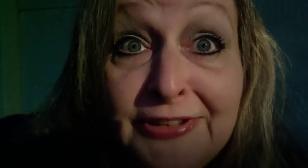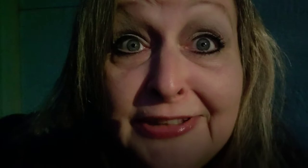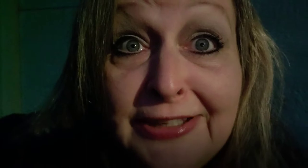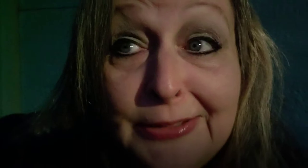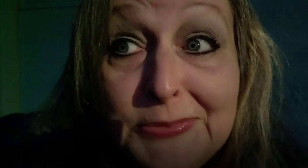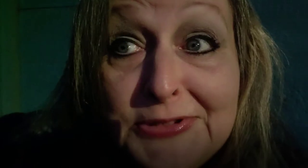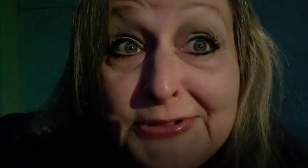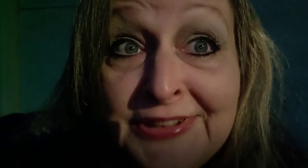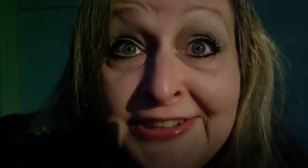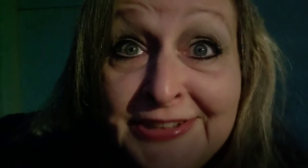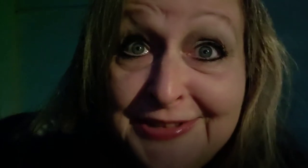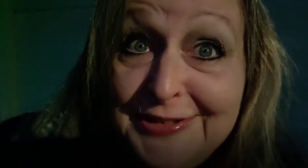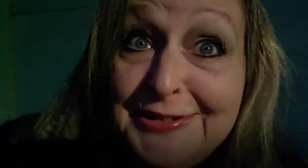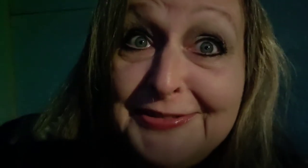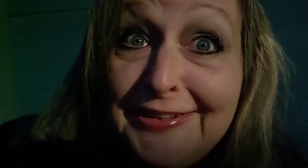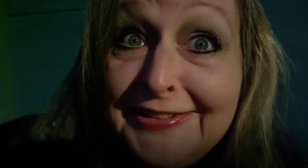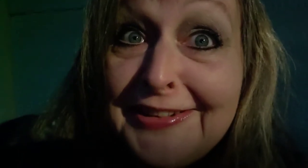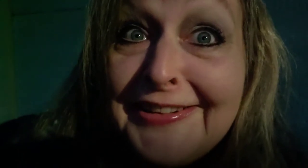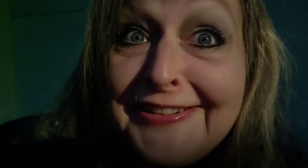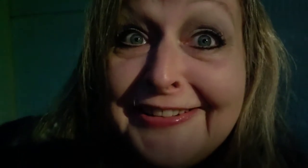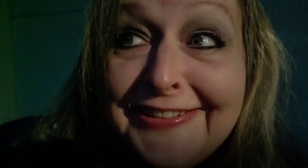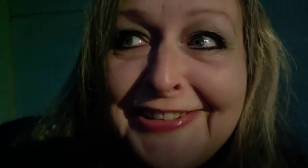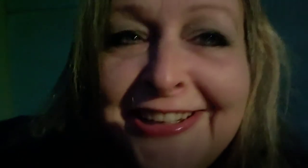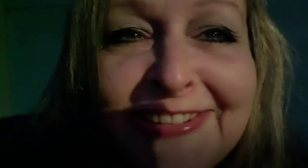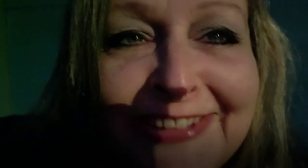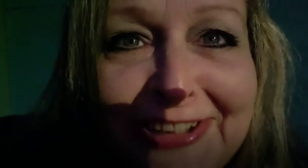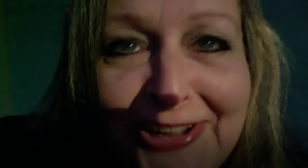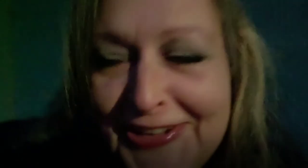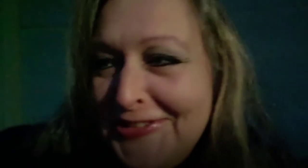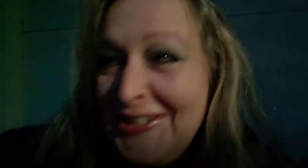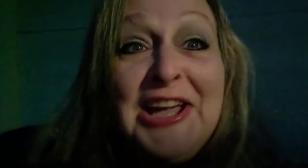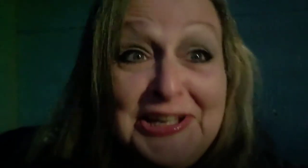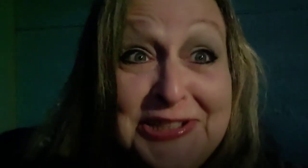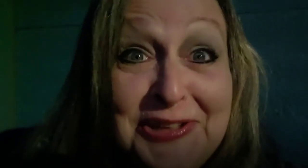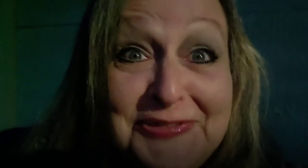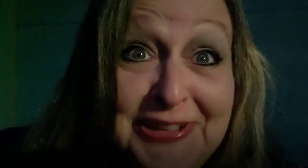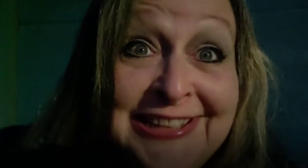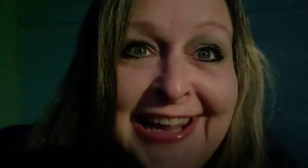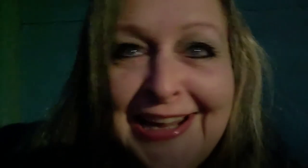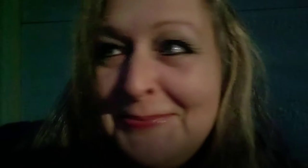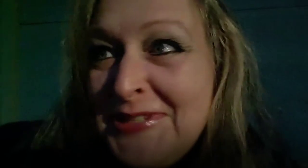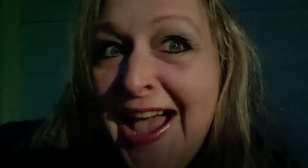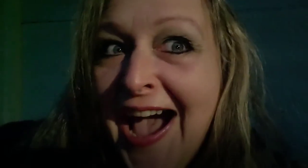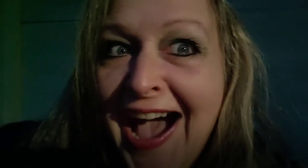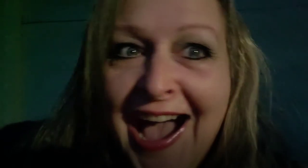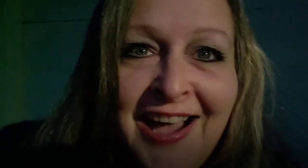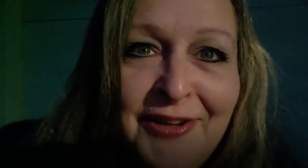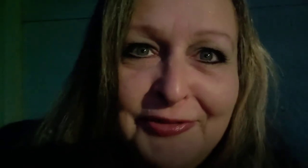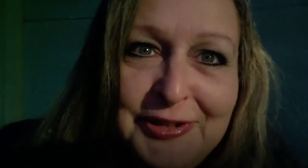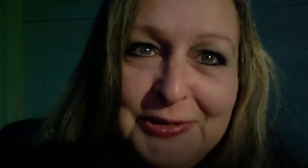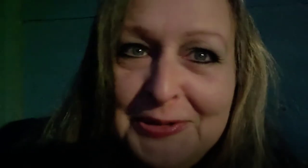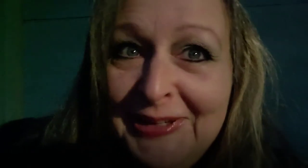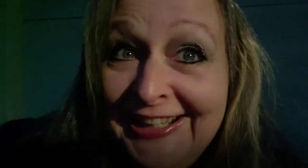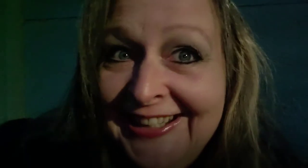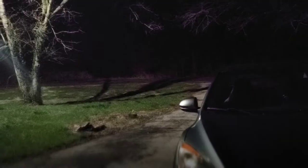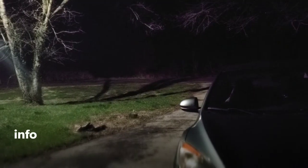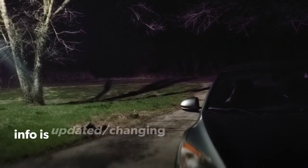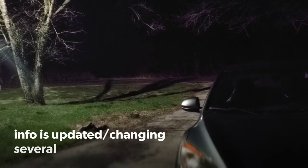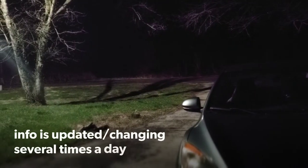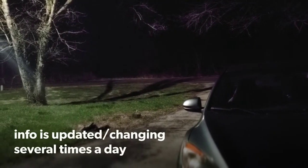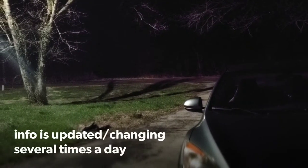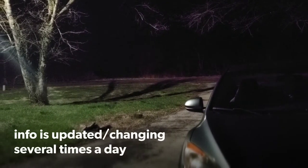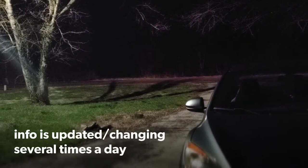FEMA fun camps are just around the corner. Would Hillary call those adult fun camps? For you and me.